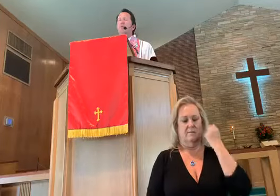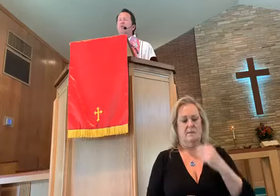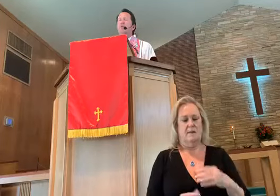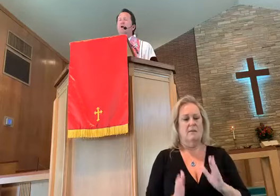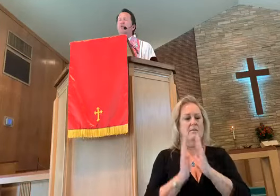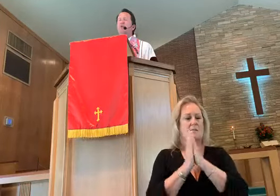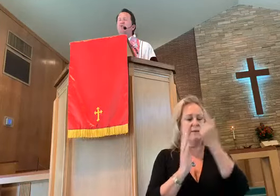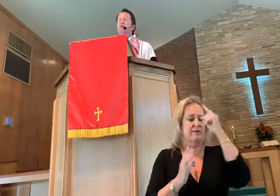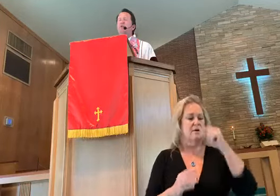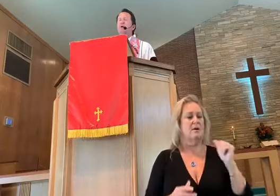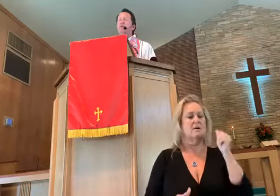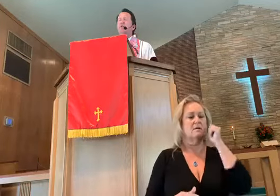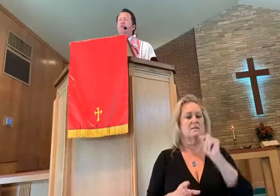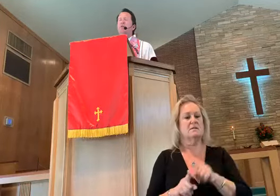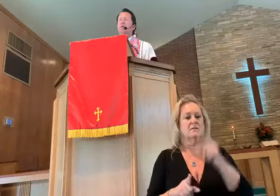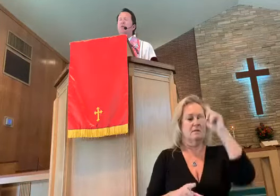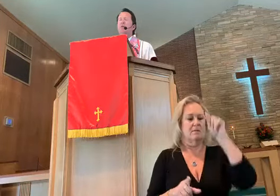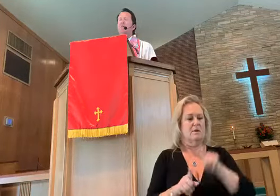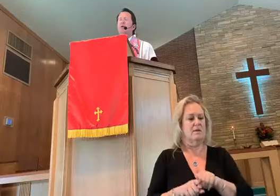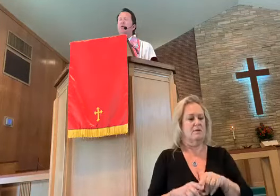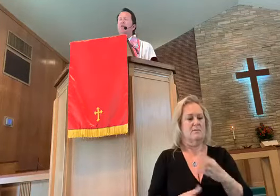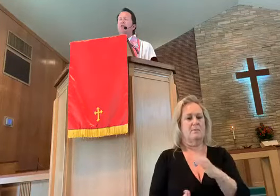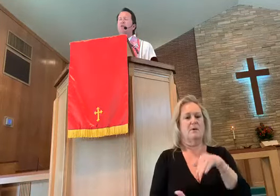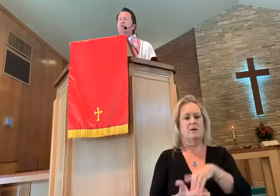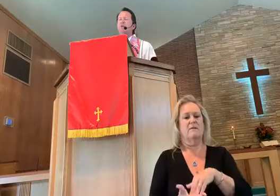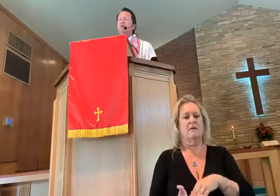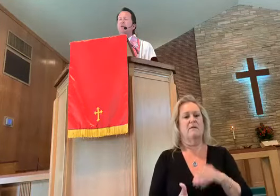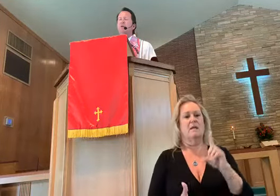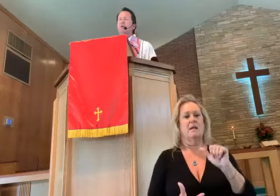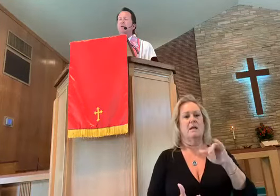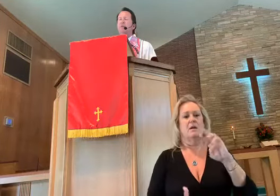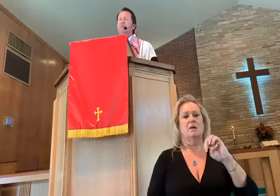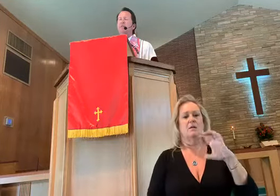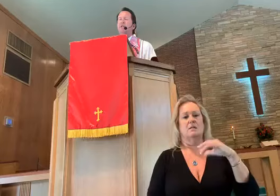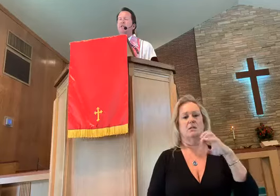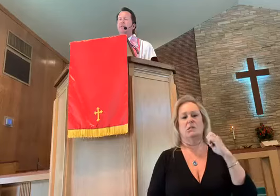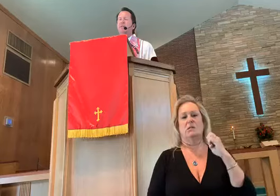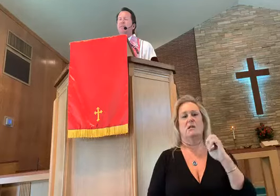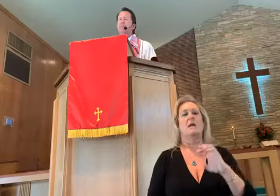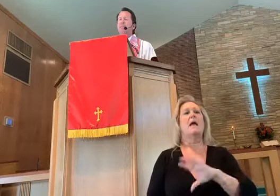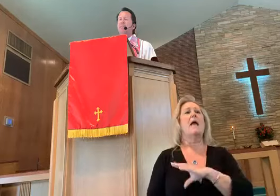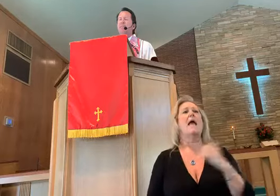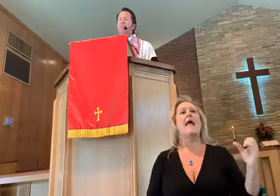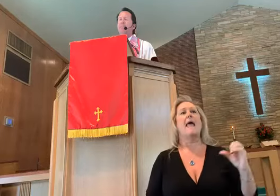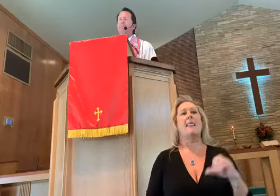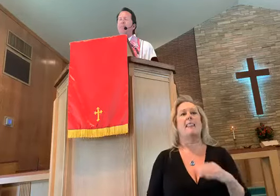We pray for our sisters and brothers who are part of the Arch and its ministry.